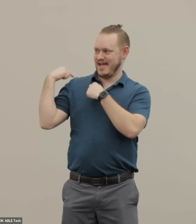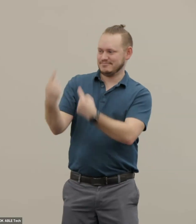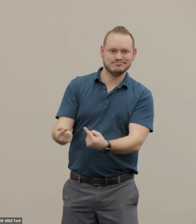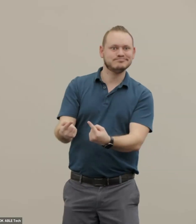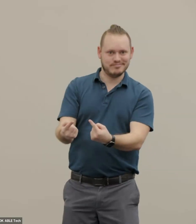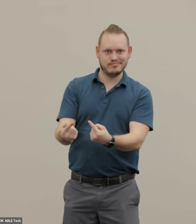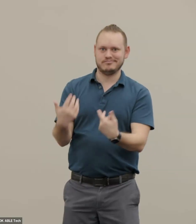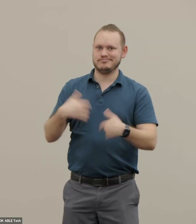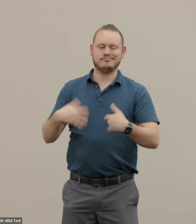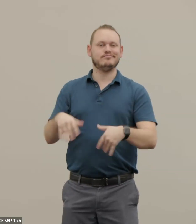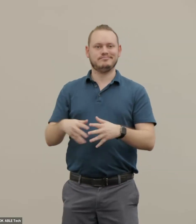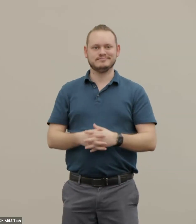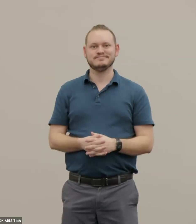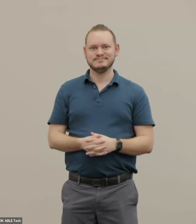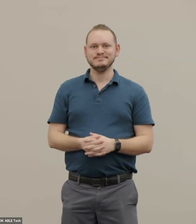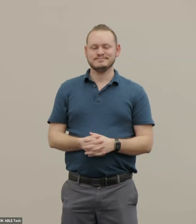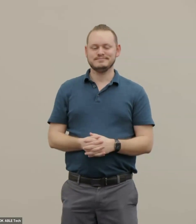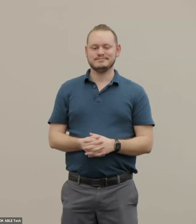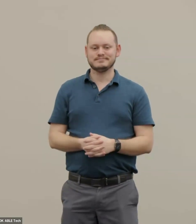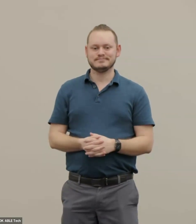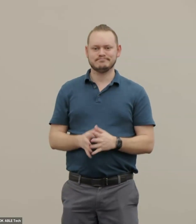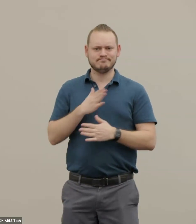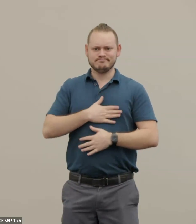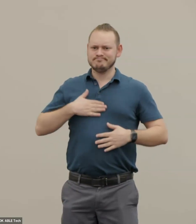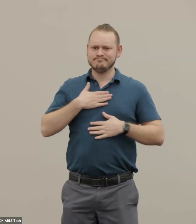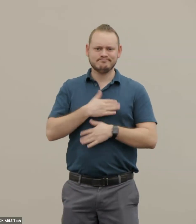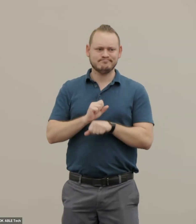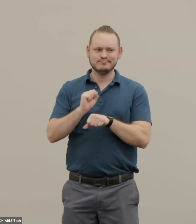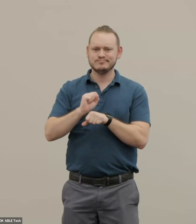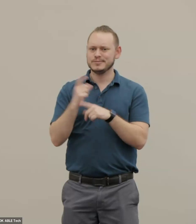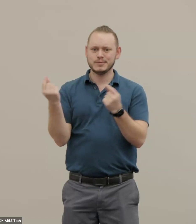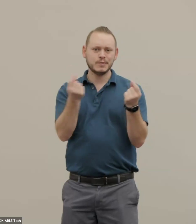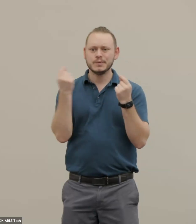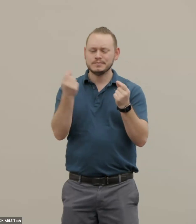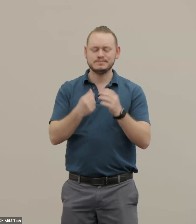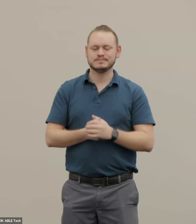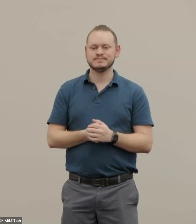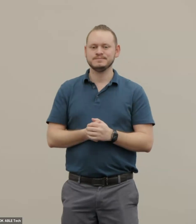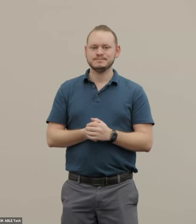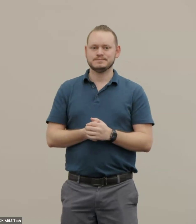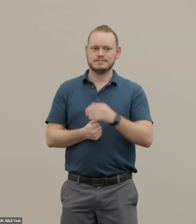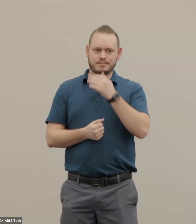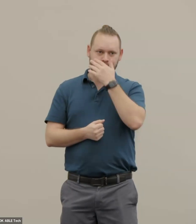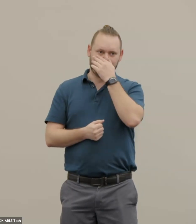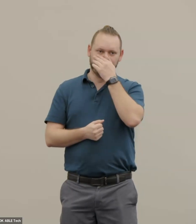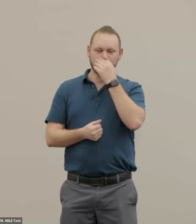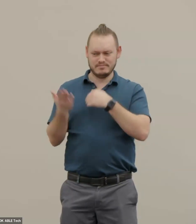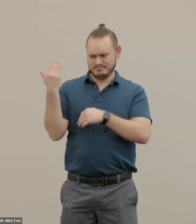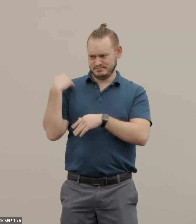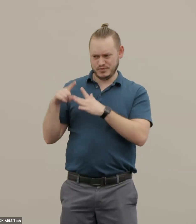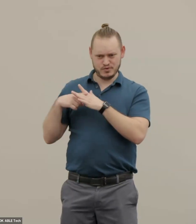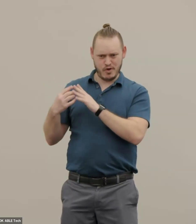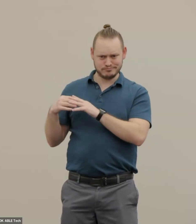and really, just enjoying what we do. I wanted to tell you guys, like, when we started our